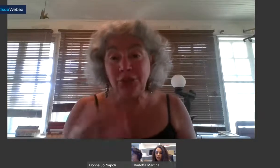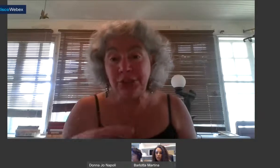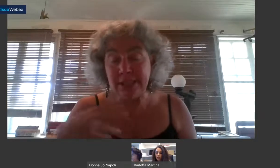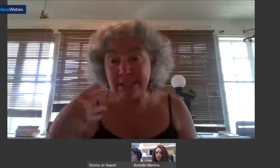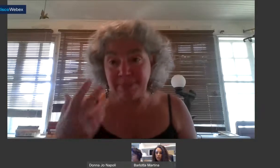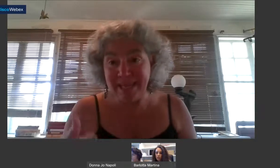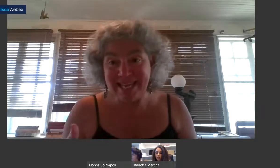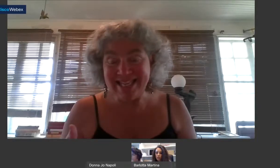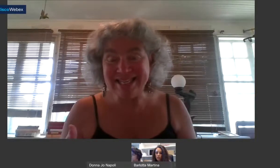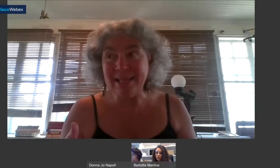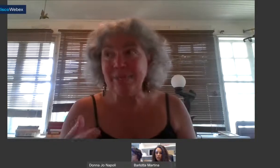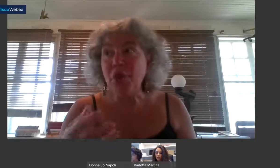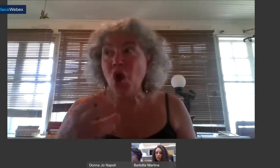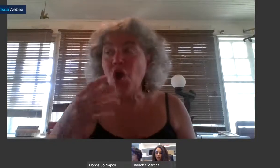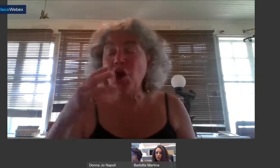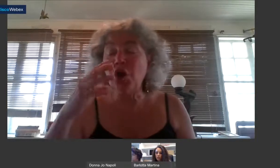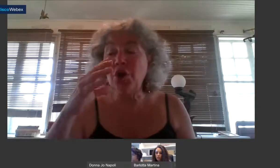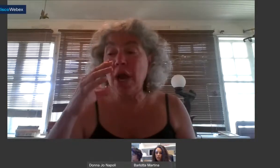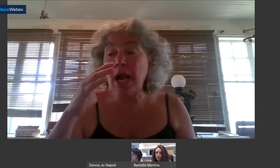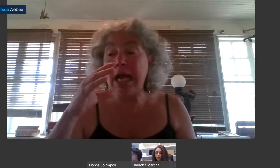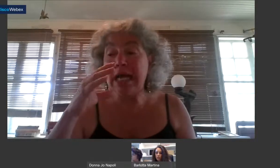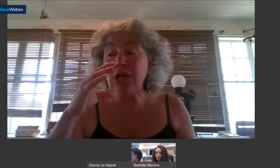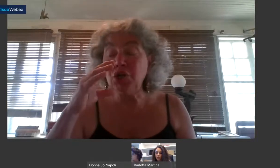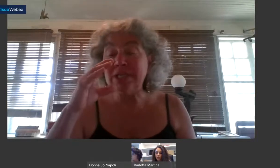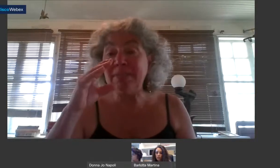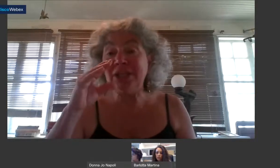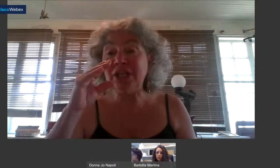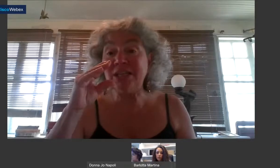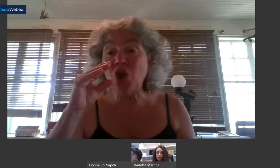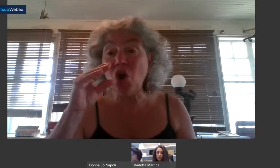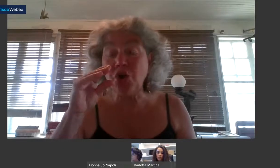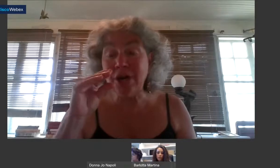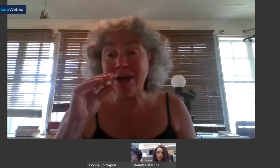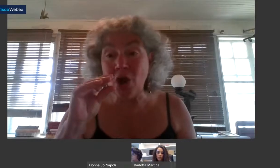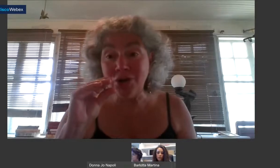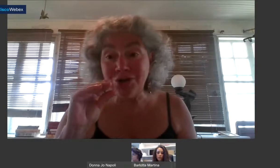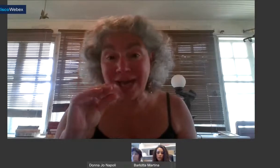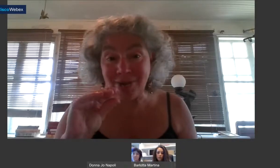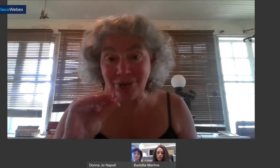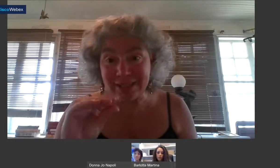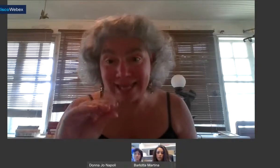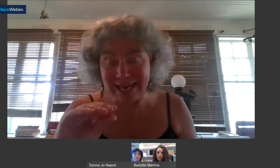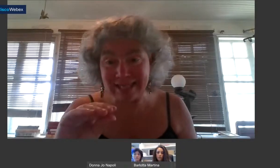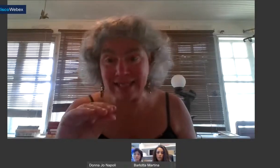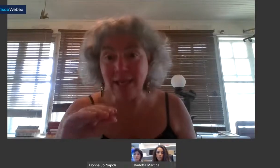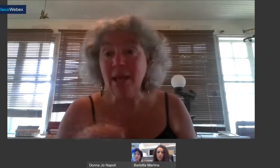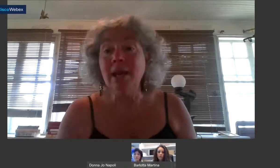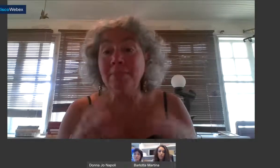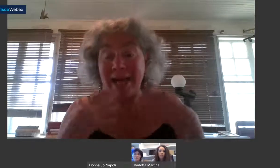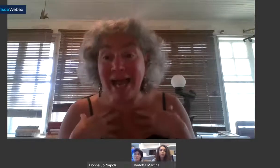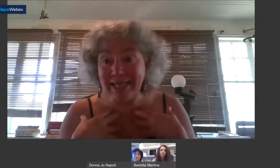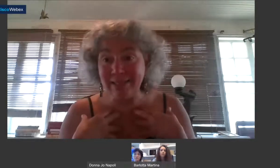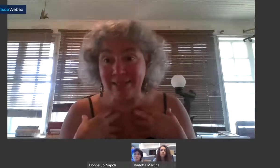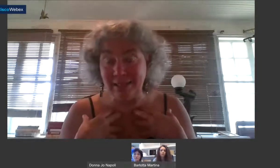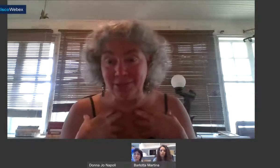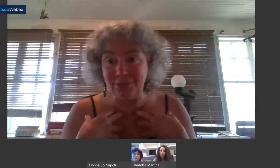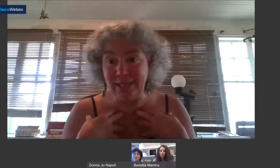she speaks, her speech gets harder and harder to understand. But I can still understand